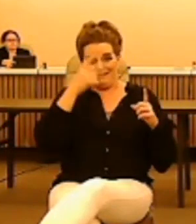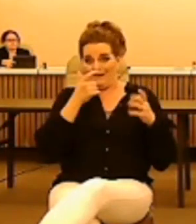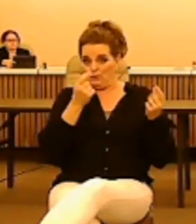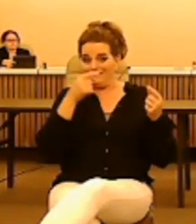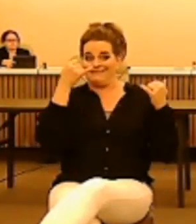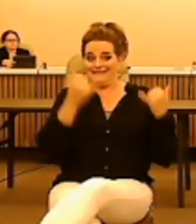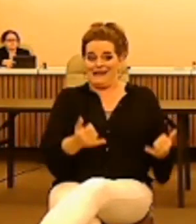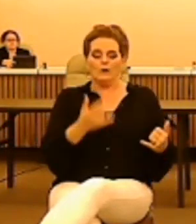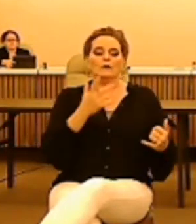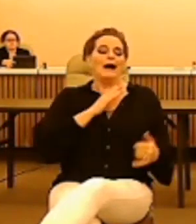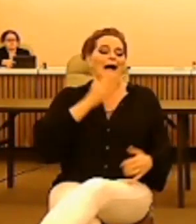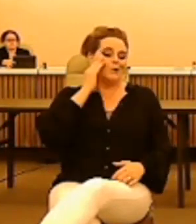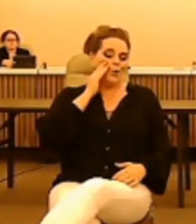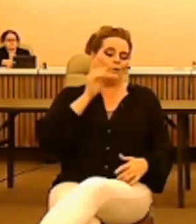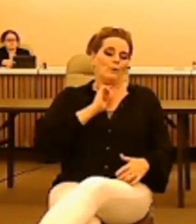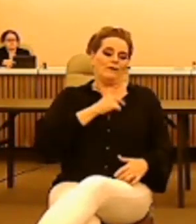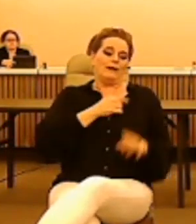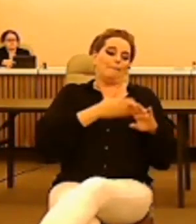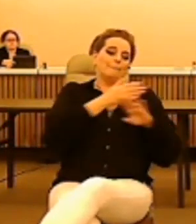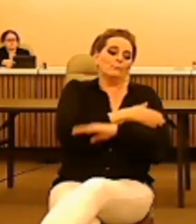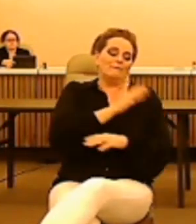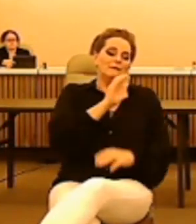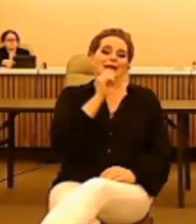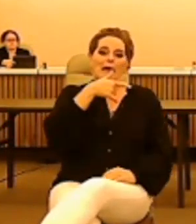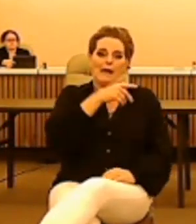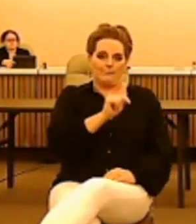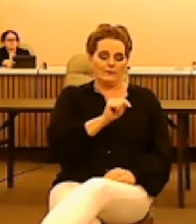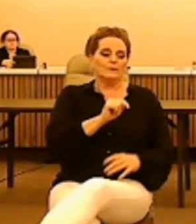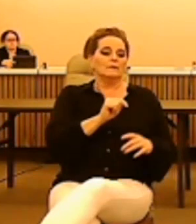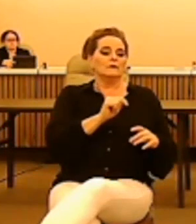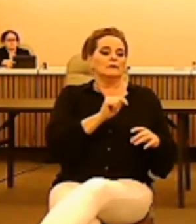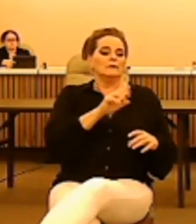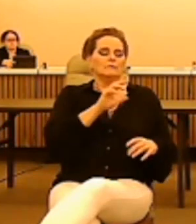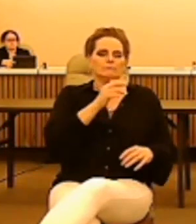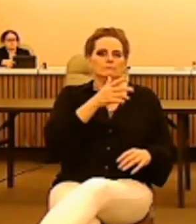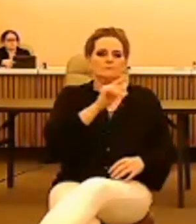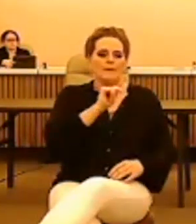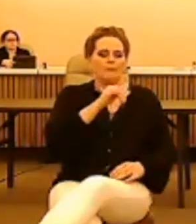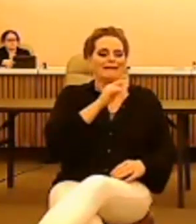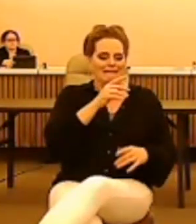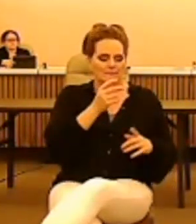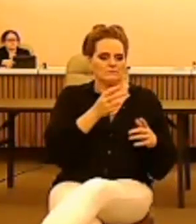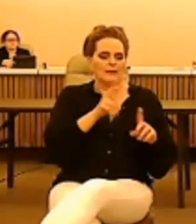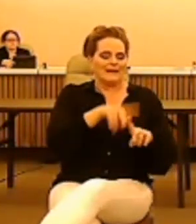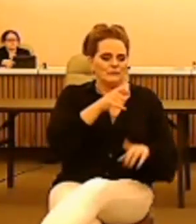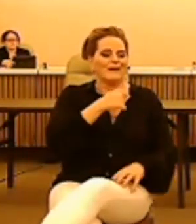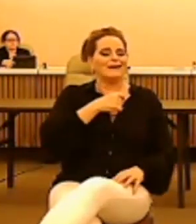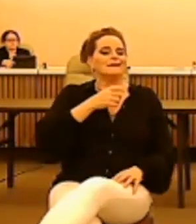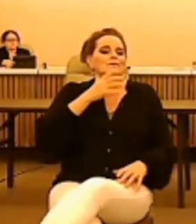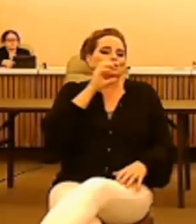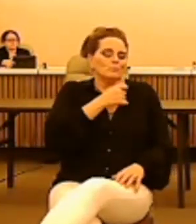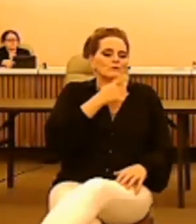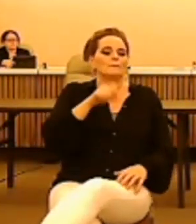because I know we've had a previous application in there. I suspect there is going to be another application coming. The